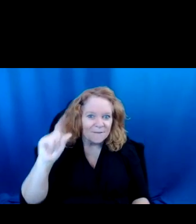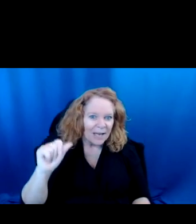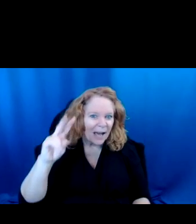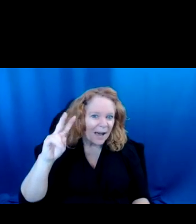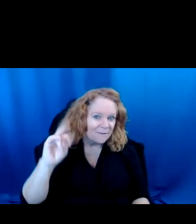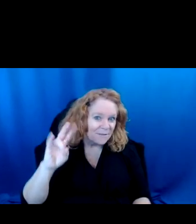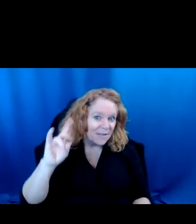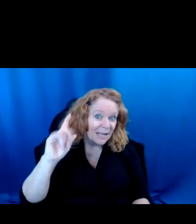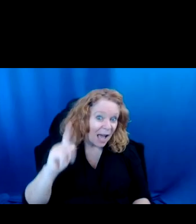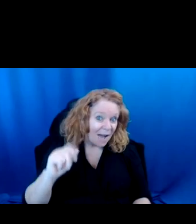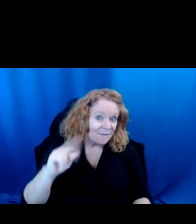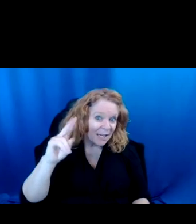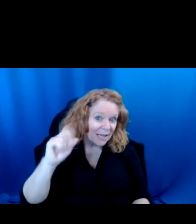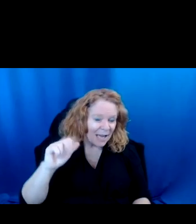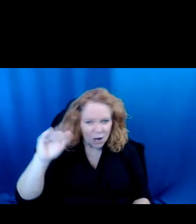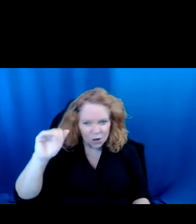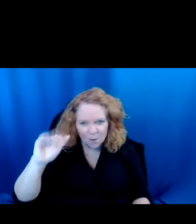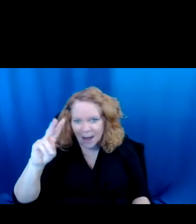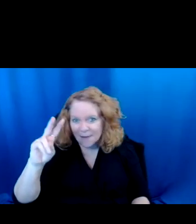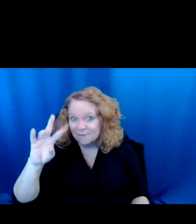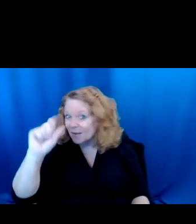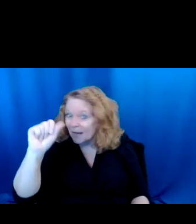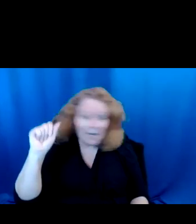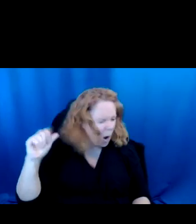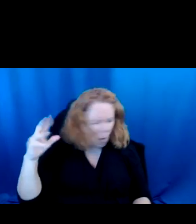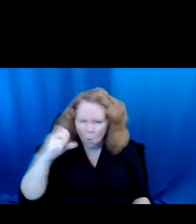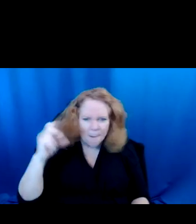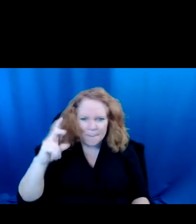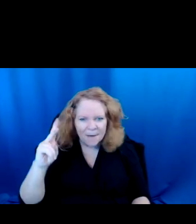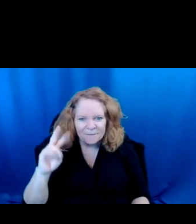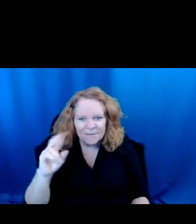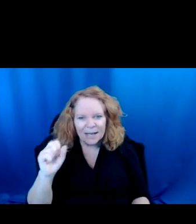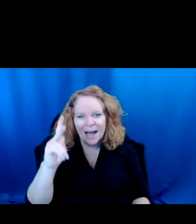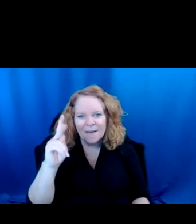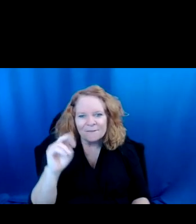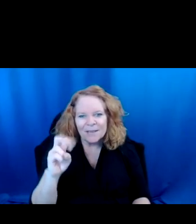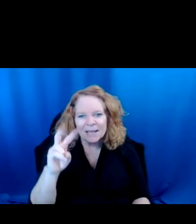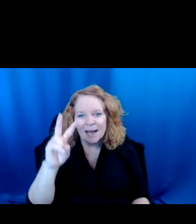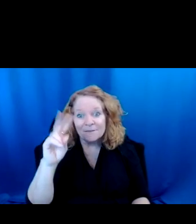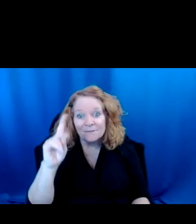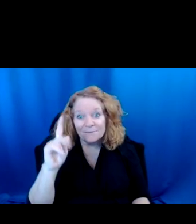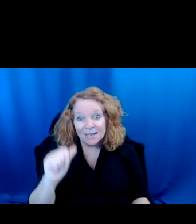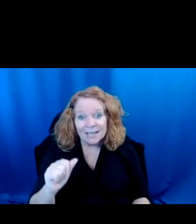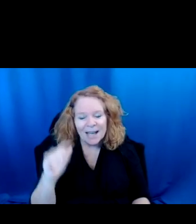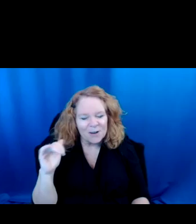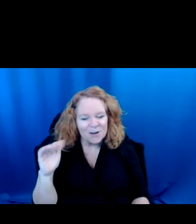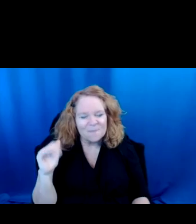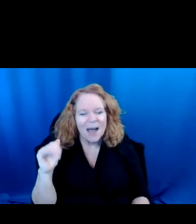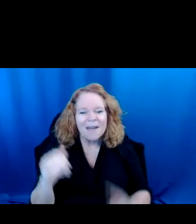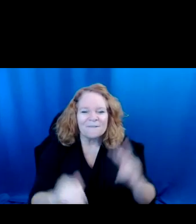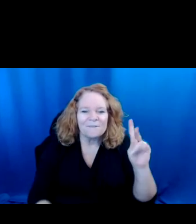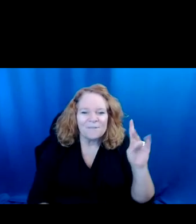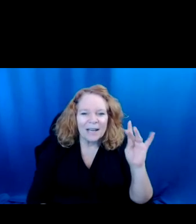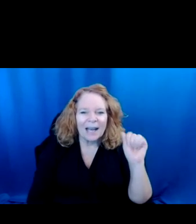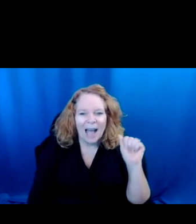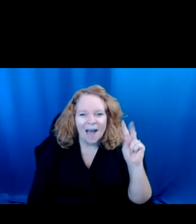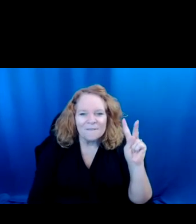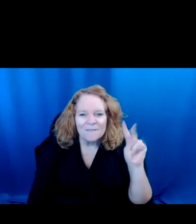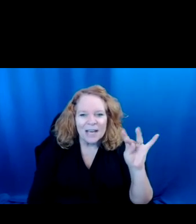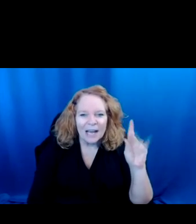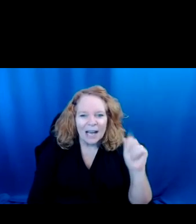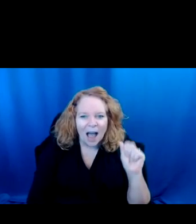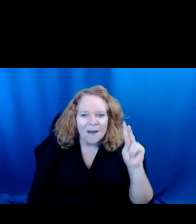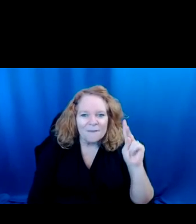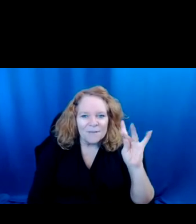Vicar, Vicar, goodbye, Vicar, Vicar. Whoop! A Vicar, Vicar, goodbye, goodbye, goodbye, Vicar, Vicar, Vicar,